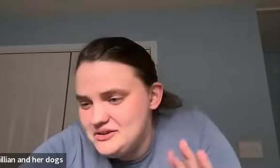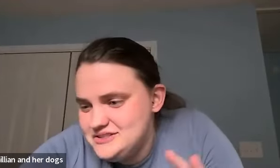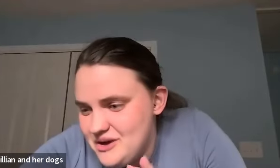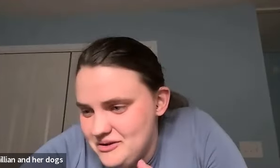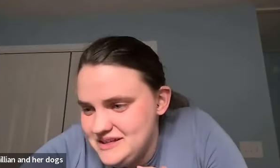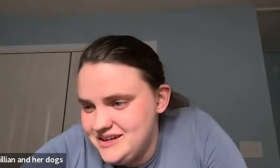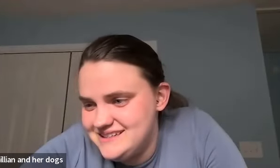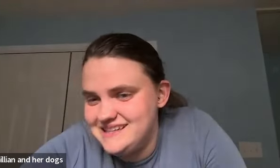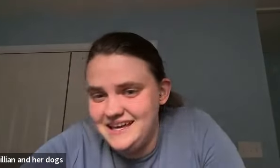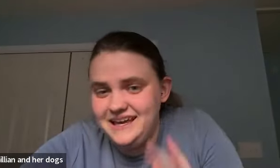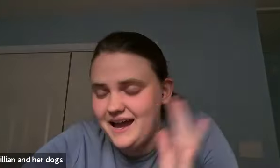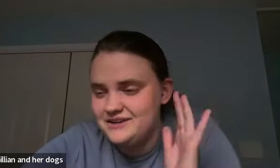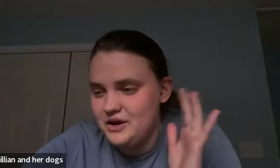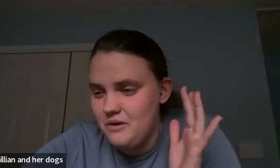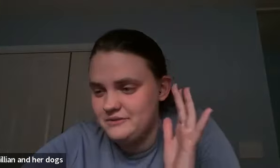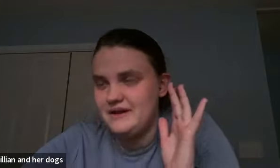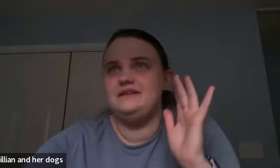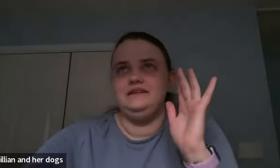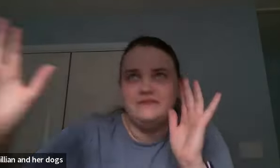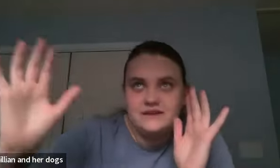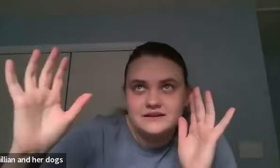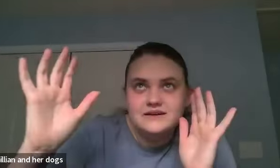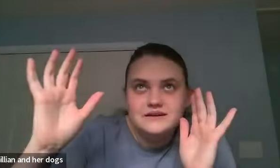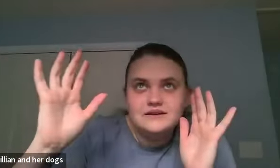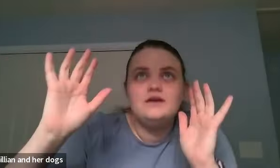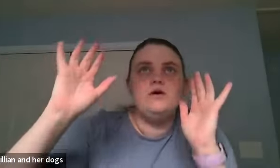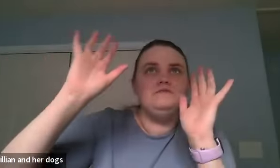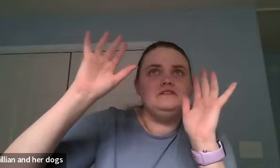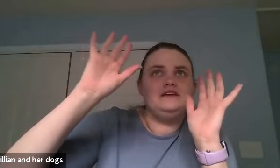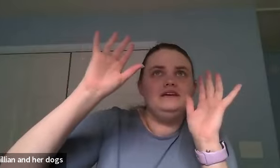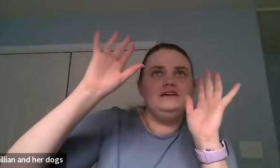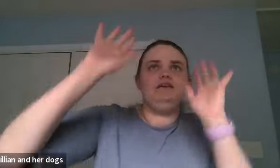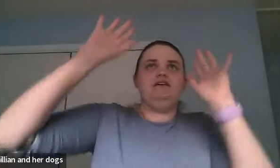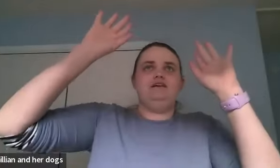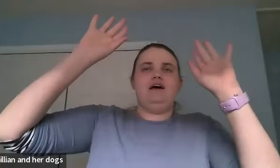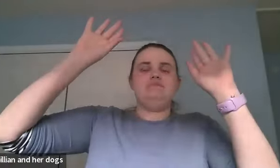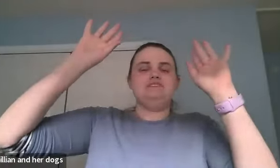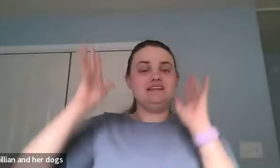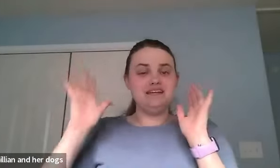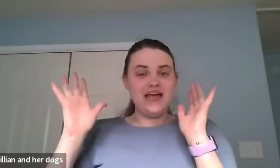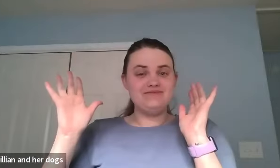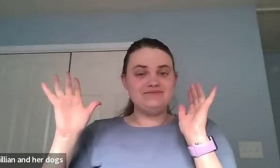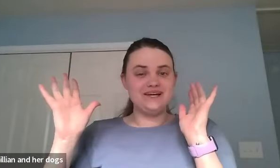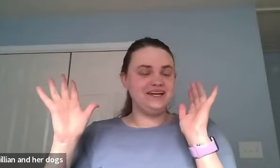you're totally good because like I could go on about it. And then hopefully I'm sitting at my